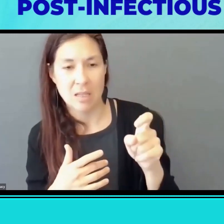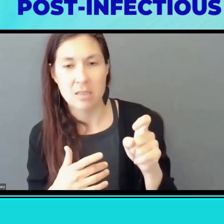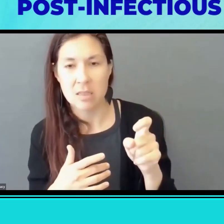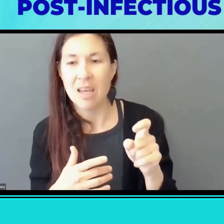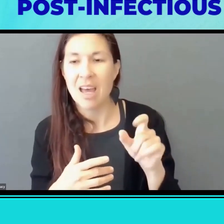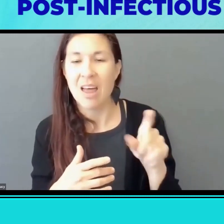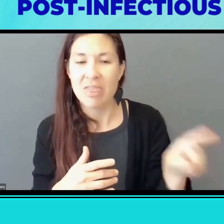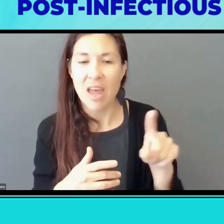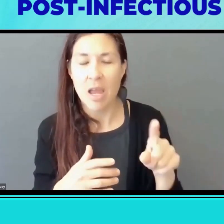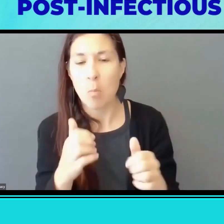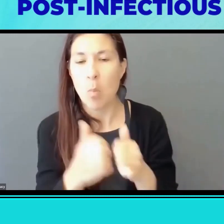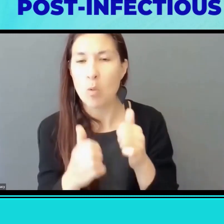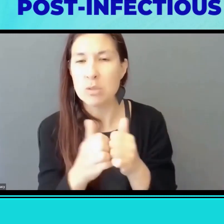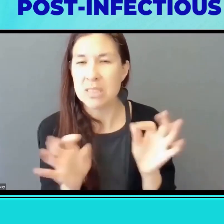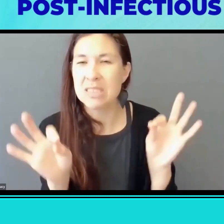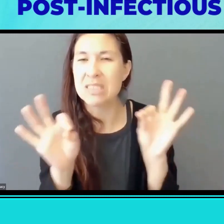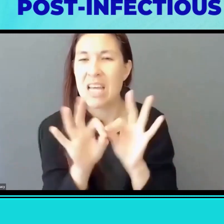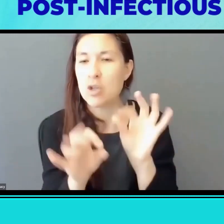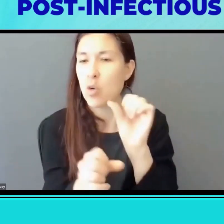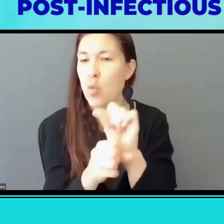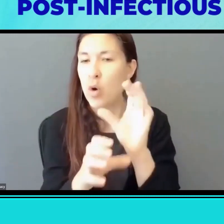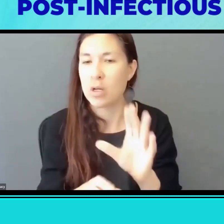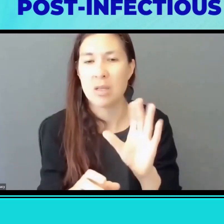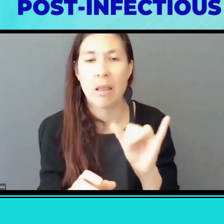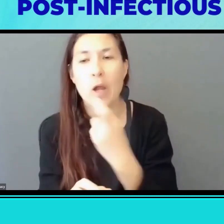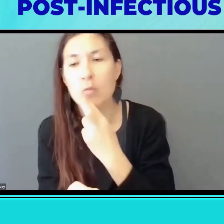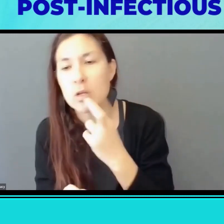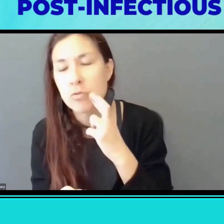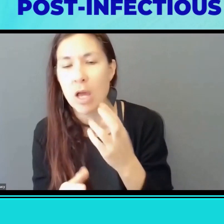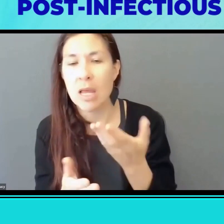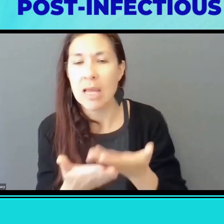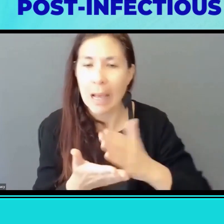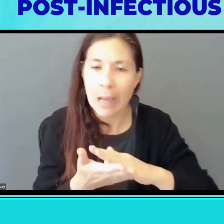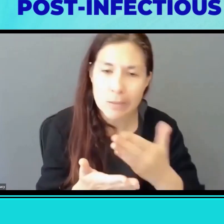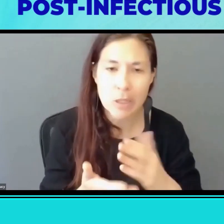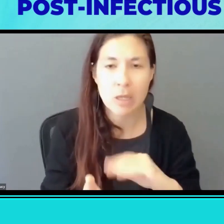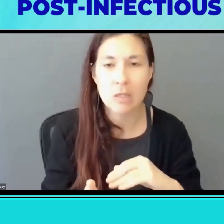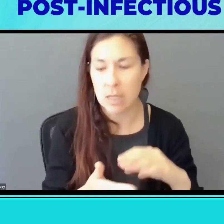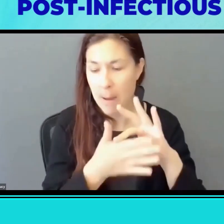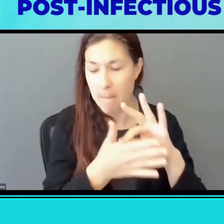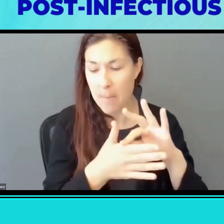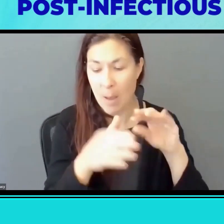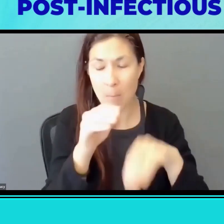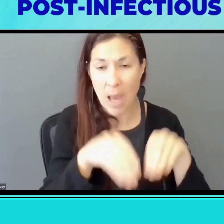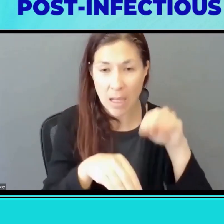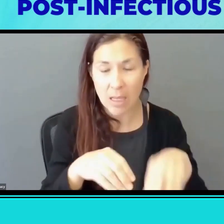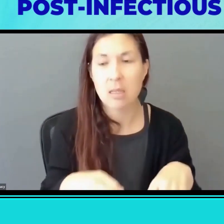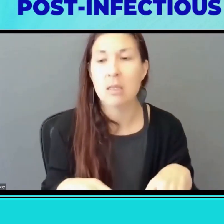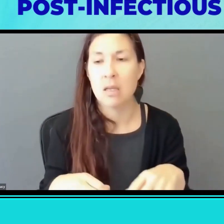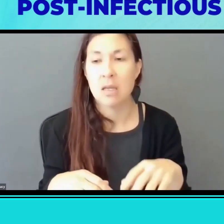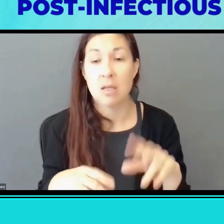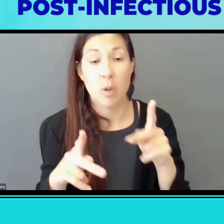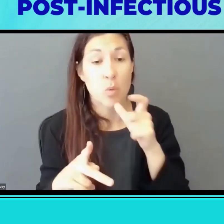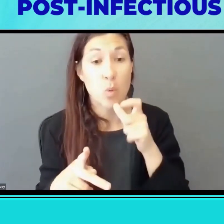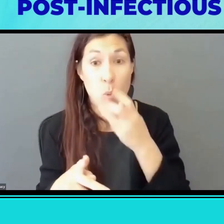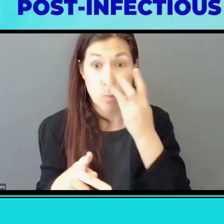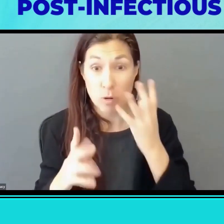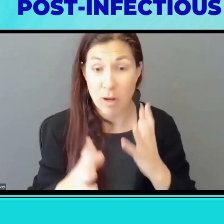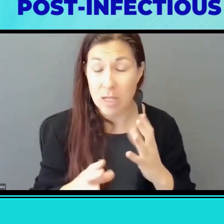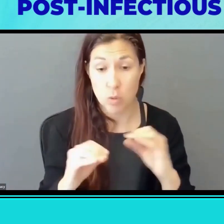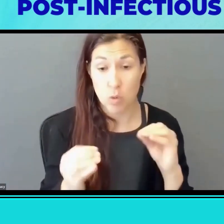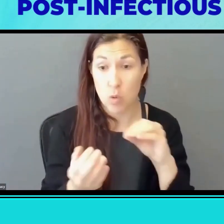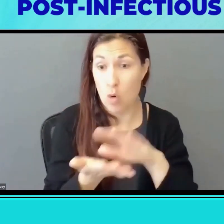the flu. I get chills and night sweats, I'm achy and moody, and just feel sick all the time. The part of my nervous system that controls